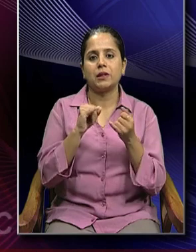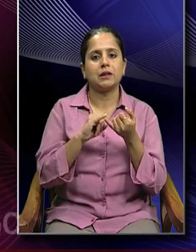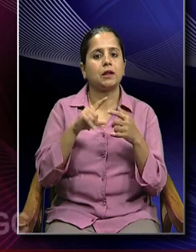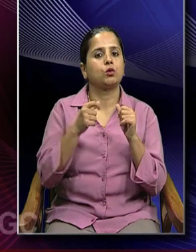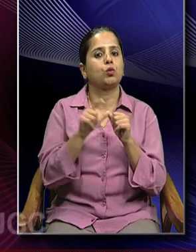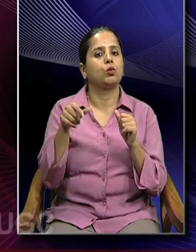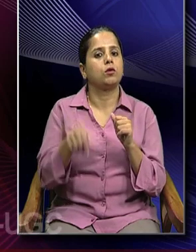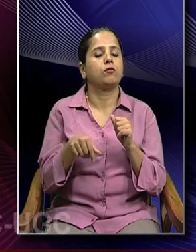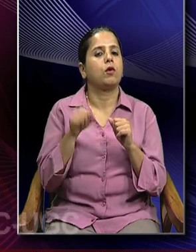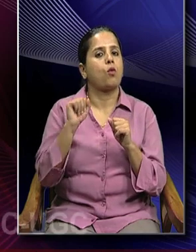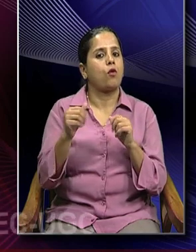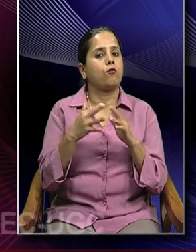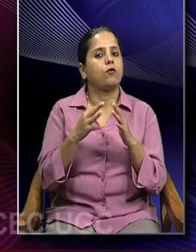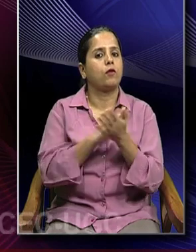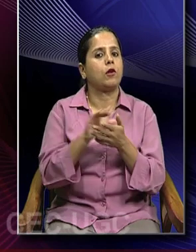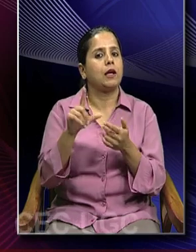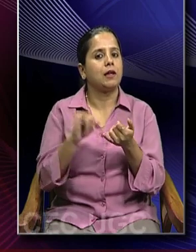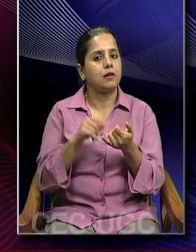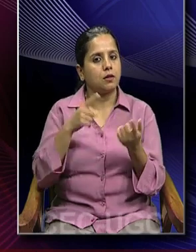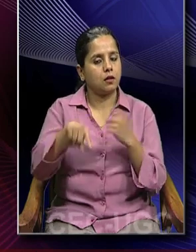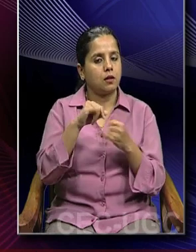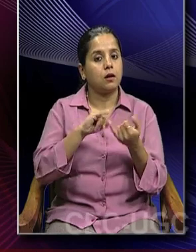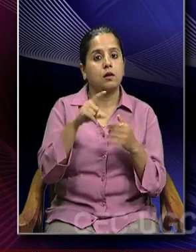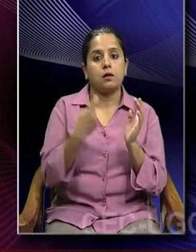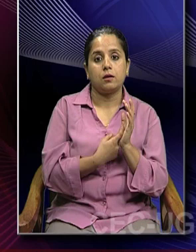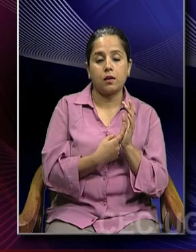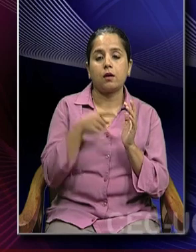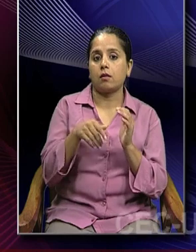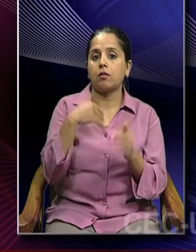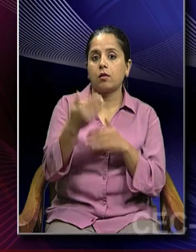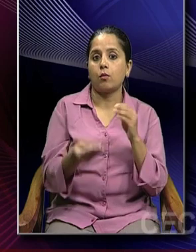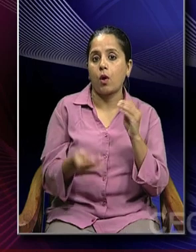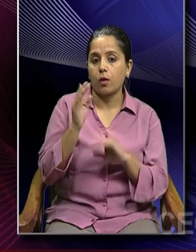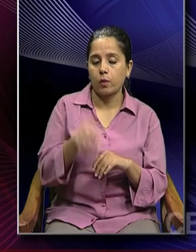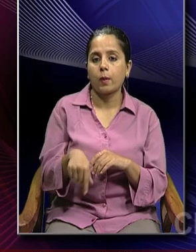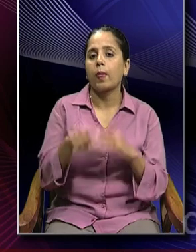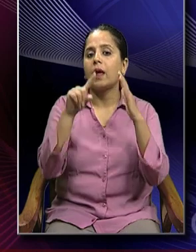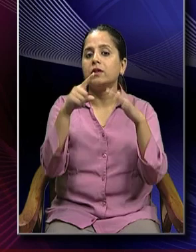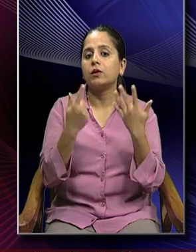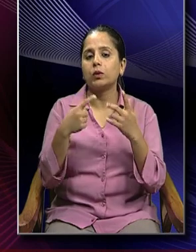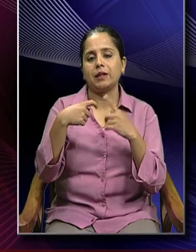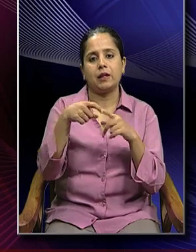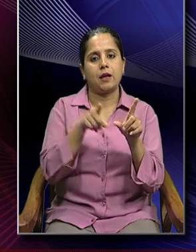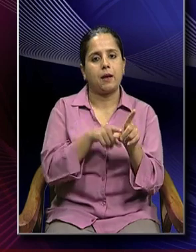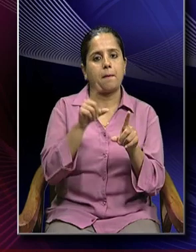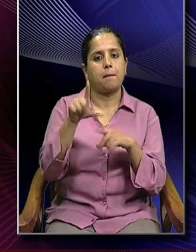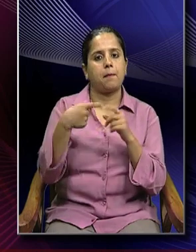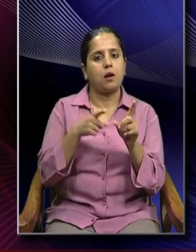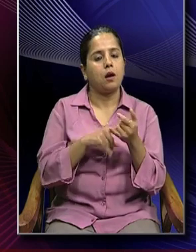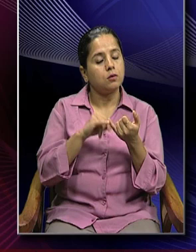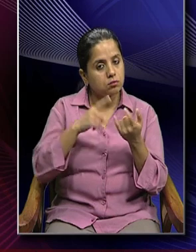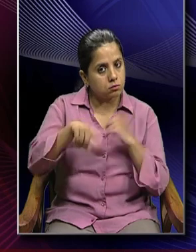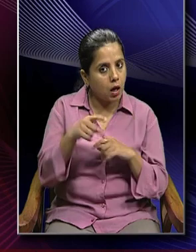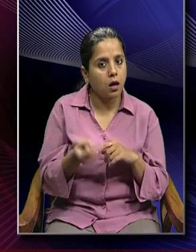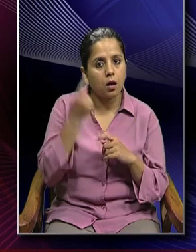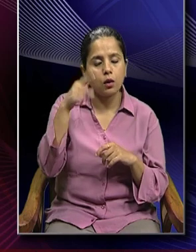wheels. They actually make this sector moving. The sixth one is key players analysis. We have to understand